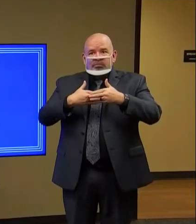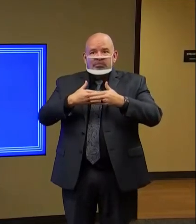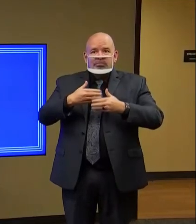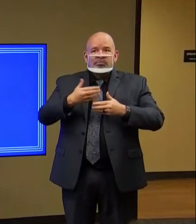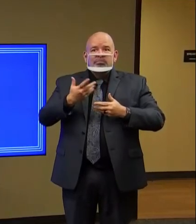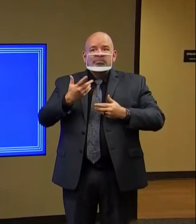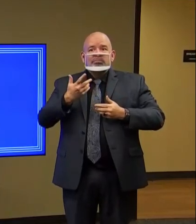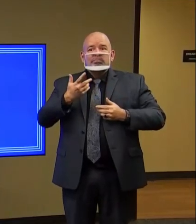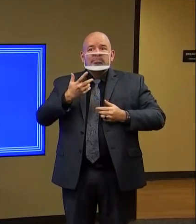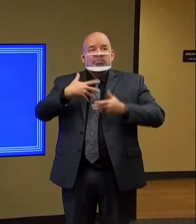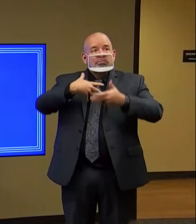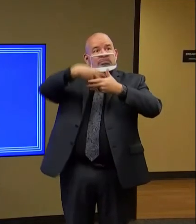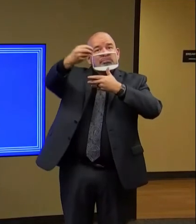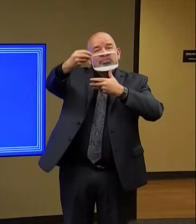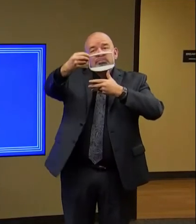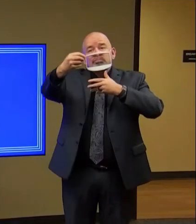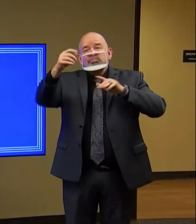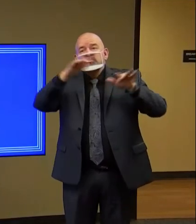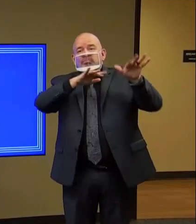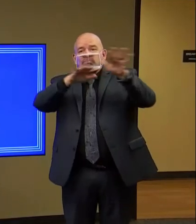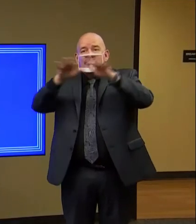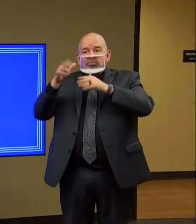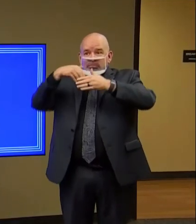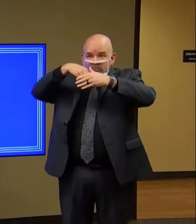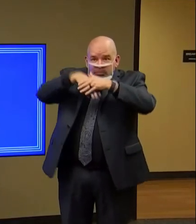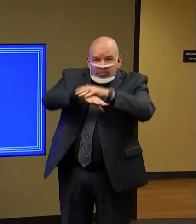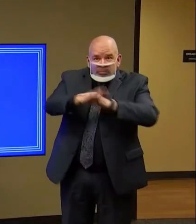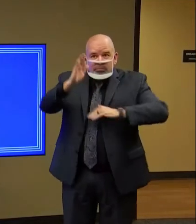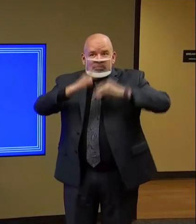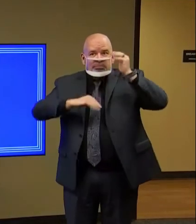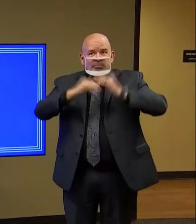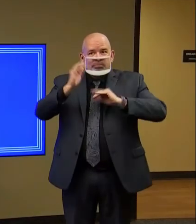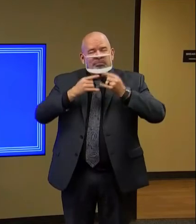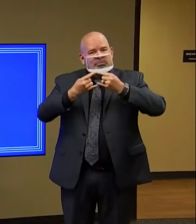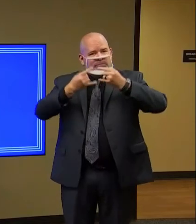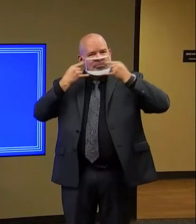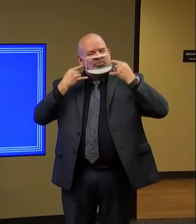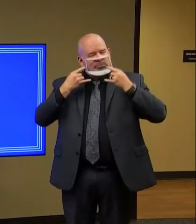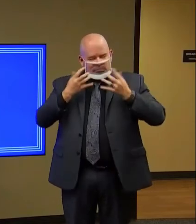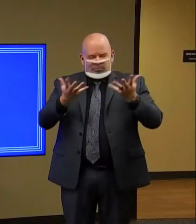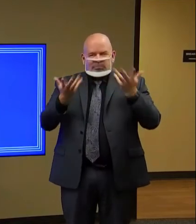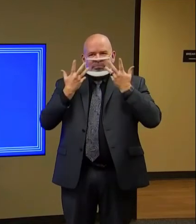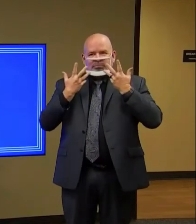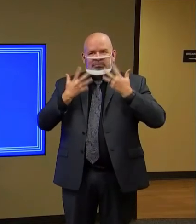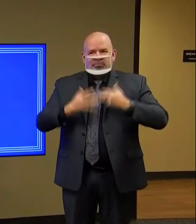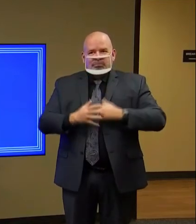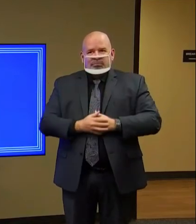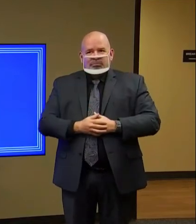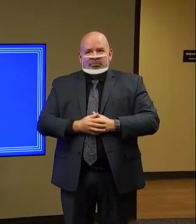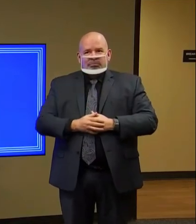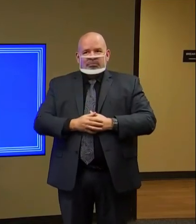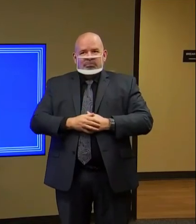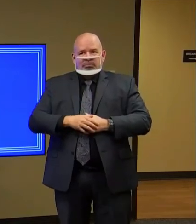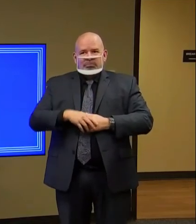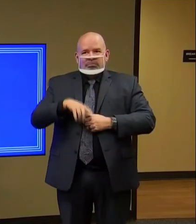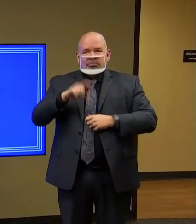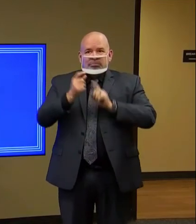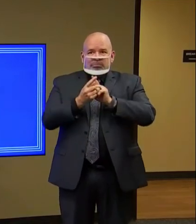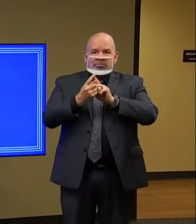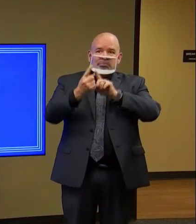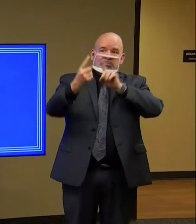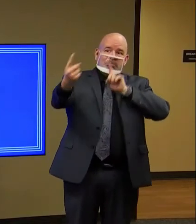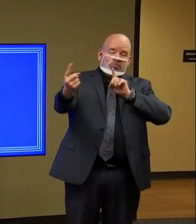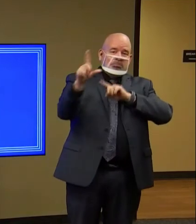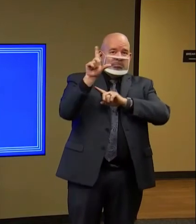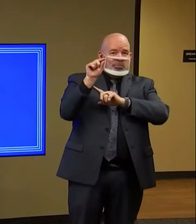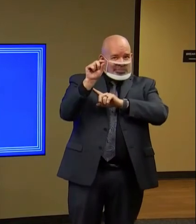possible for COVID to spread even 20 feet in a conversation in an indoor